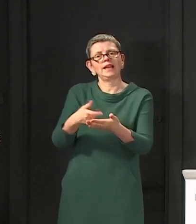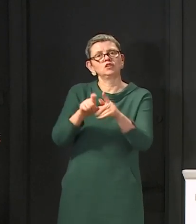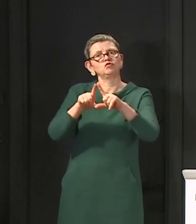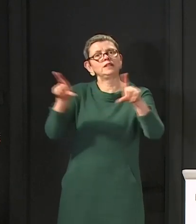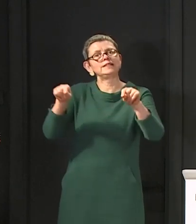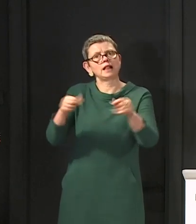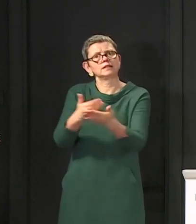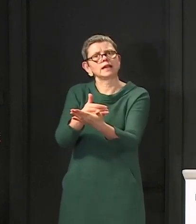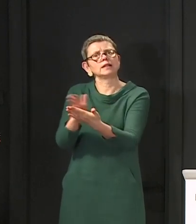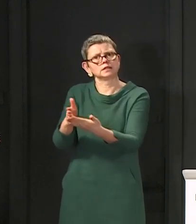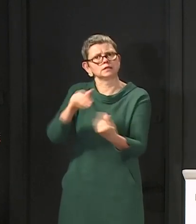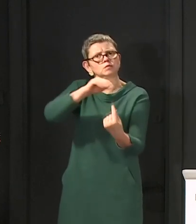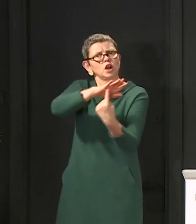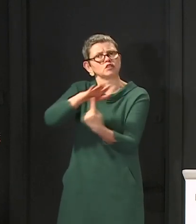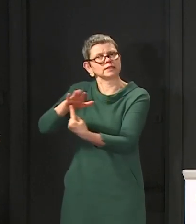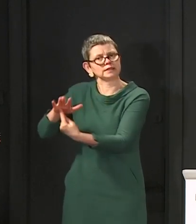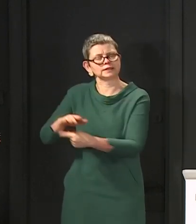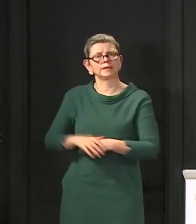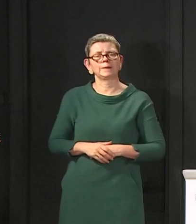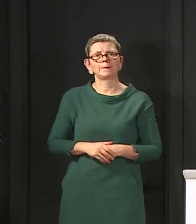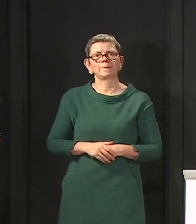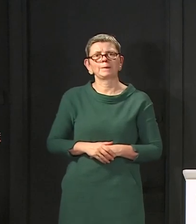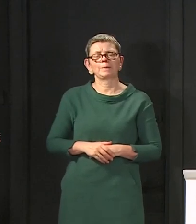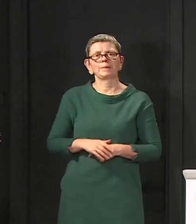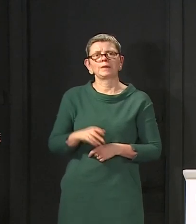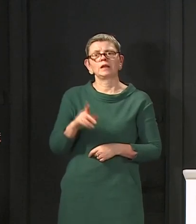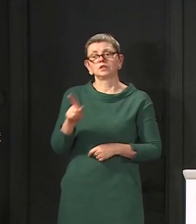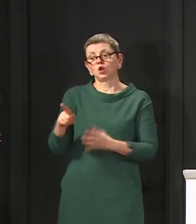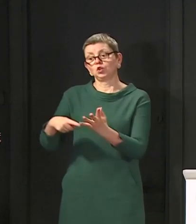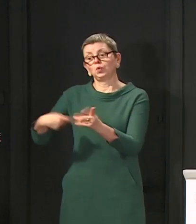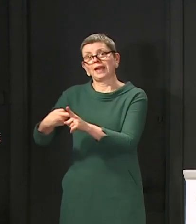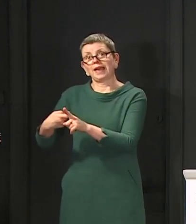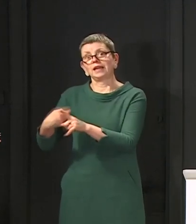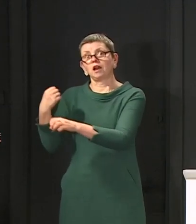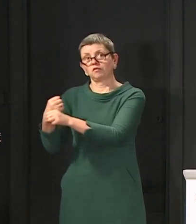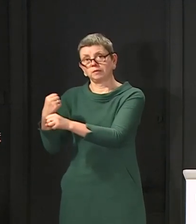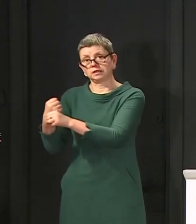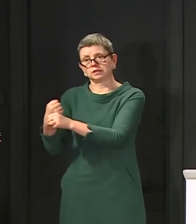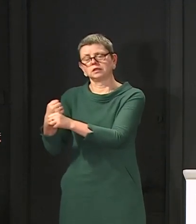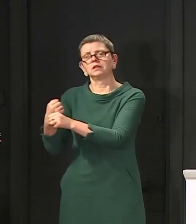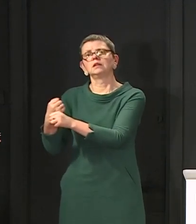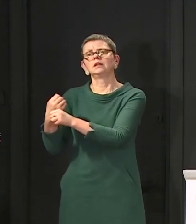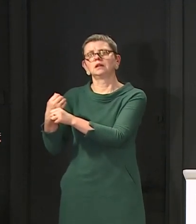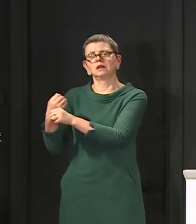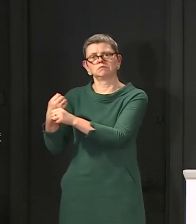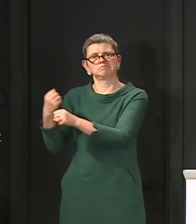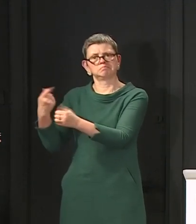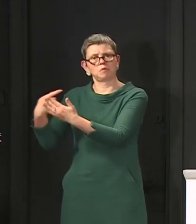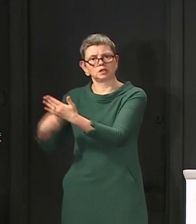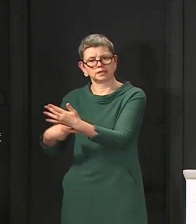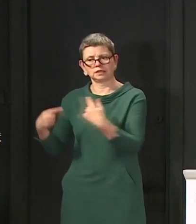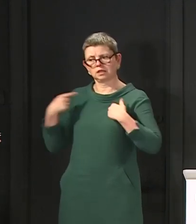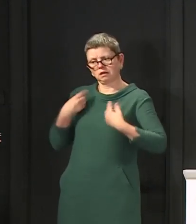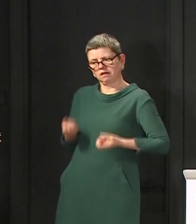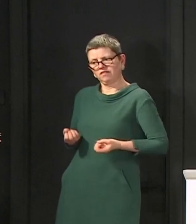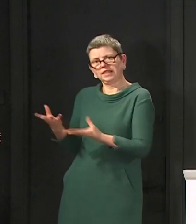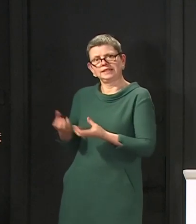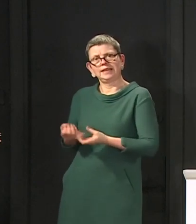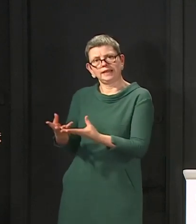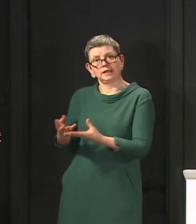the responsibility of the UK government in Scotland, we will make sure that our views and concerns are known. For example, We